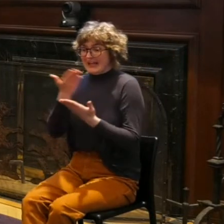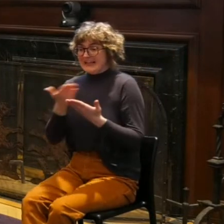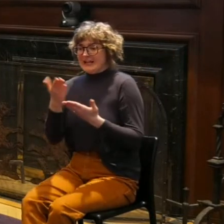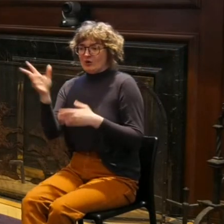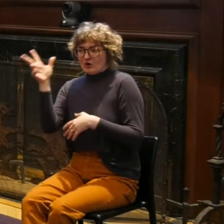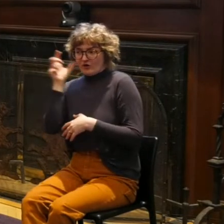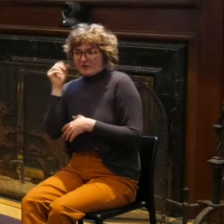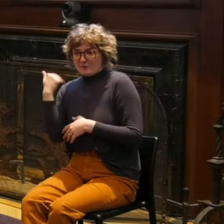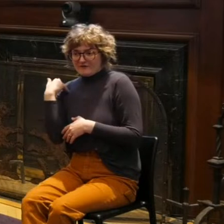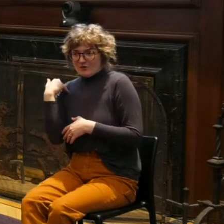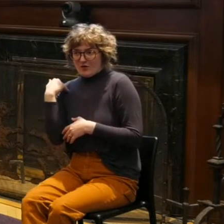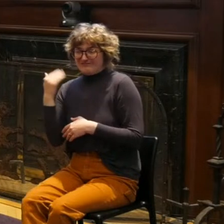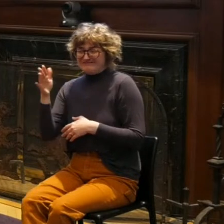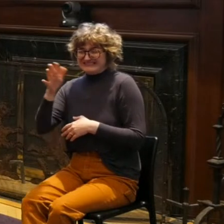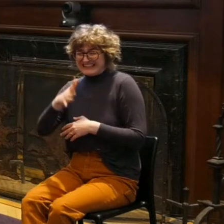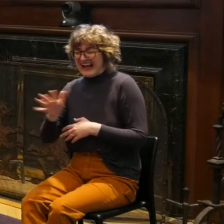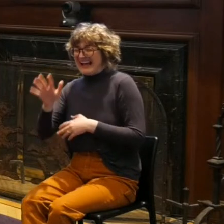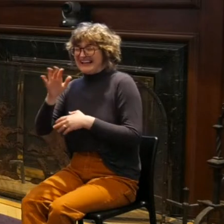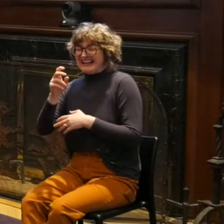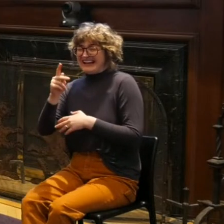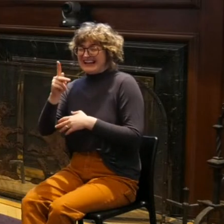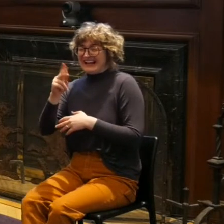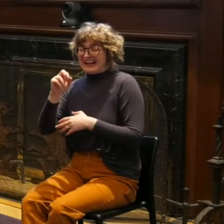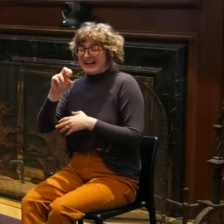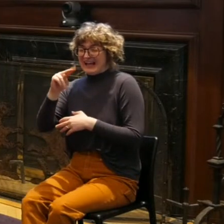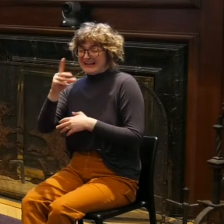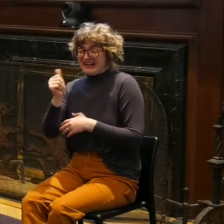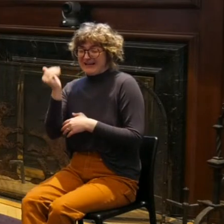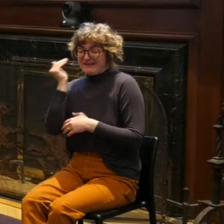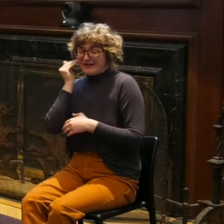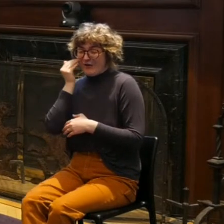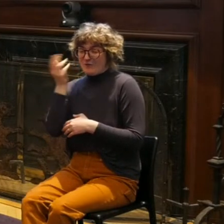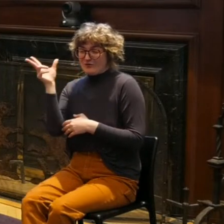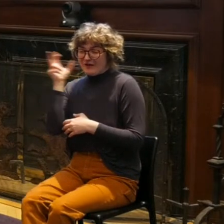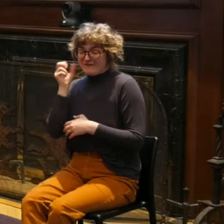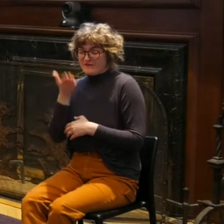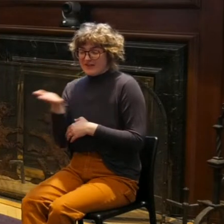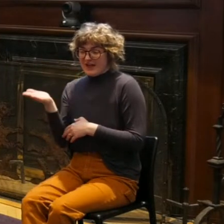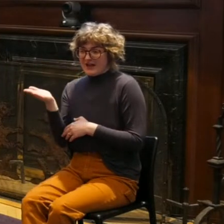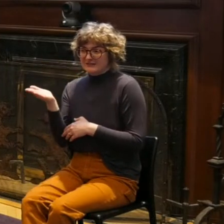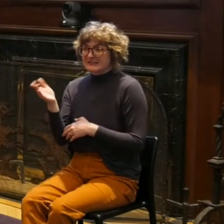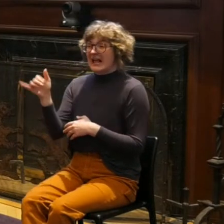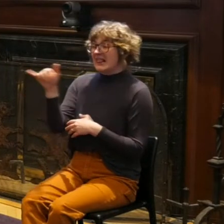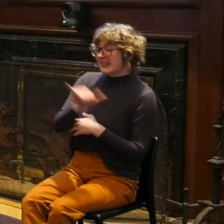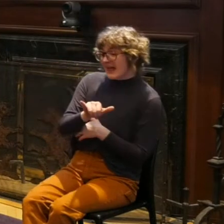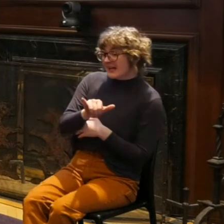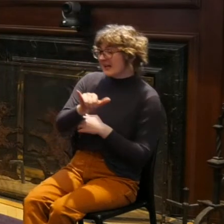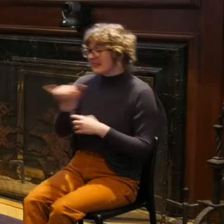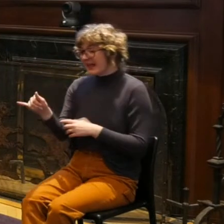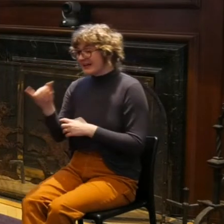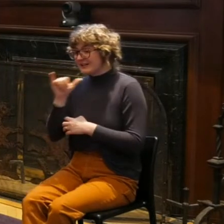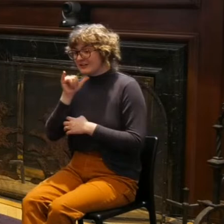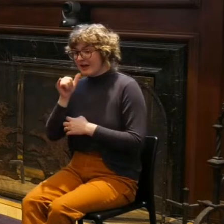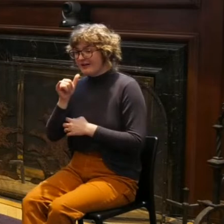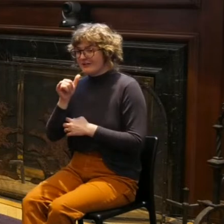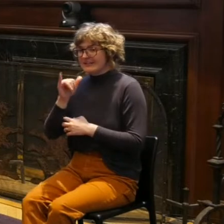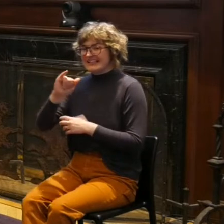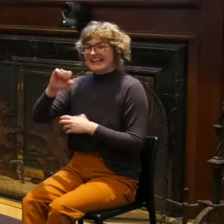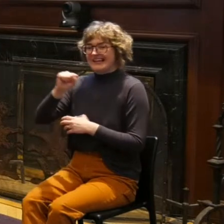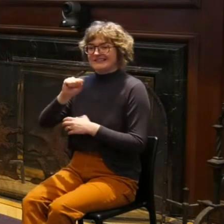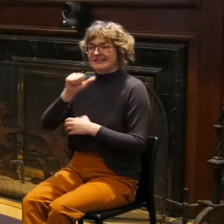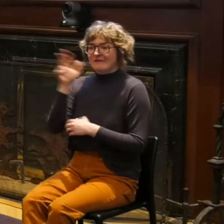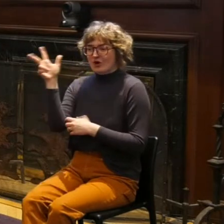of. Sort of kind of ain't no exactly I ever heard of. Like ain't no is I ever heard